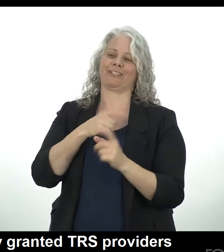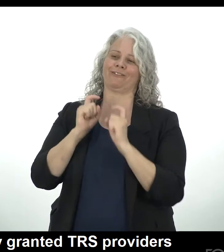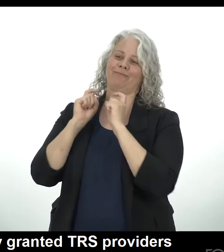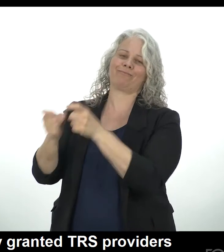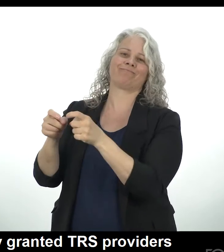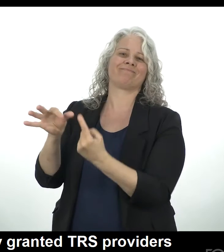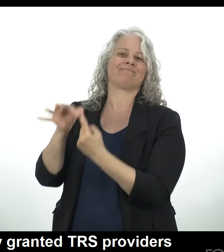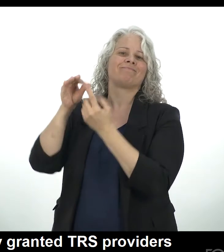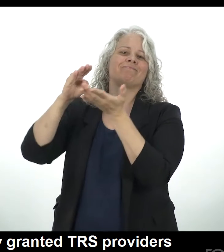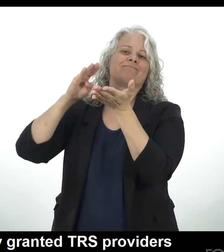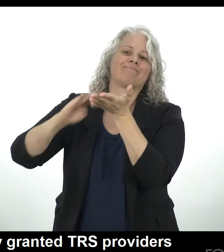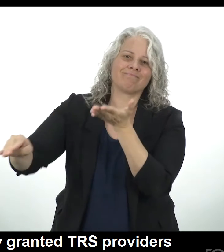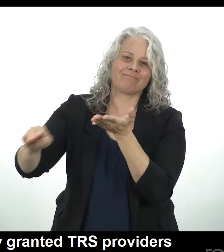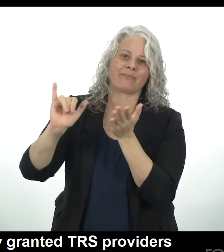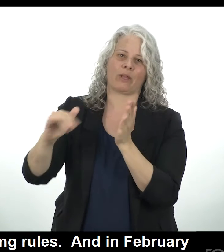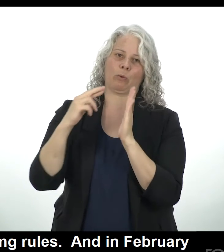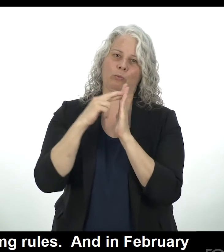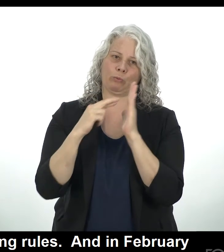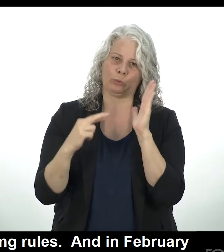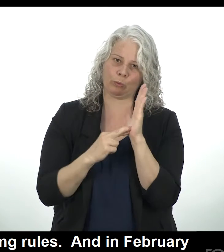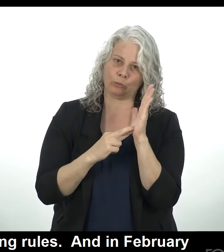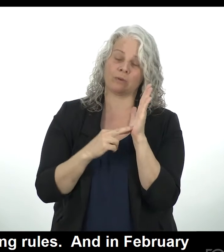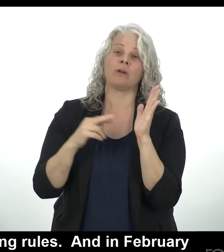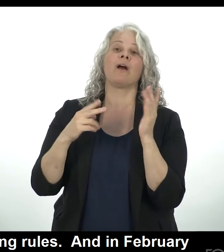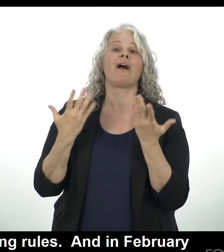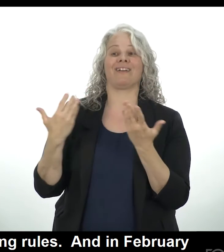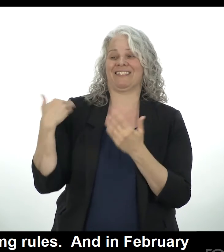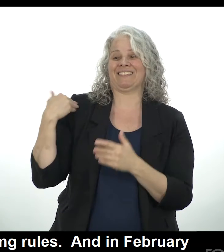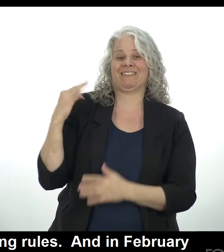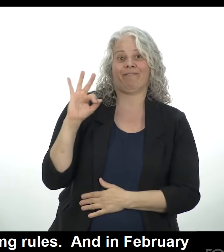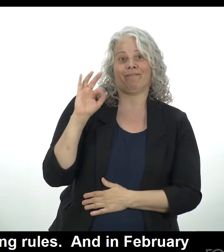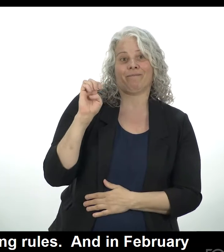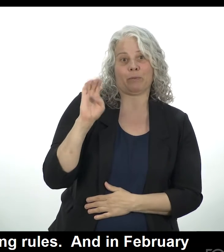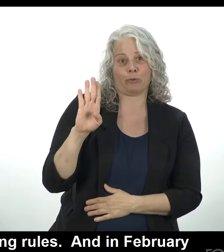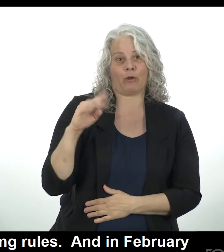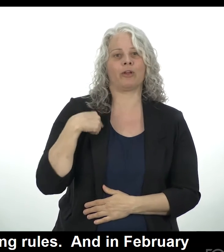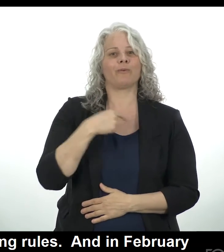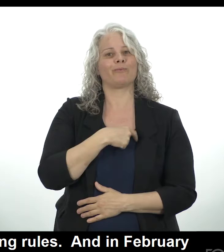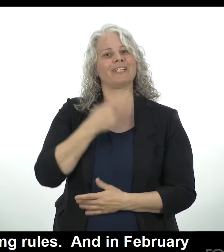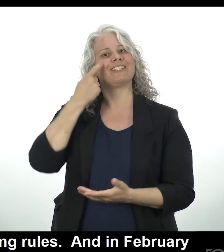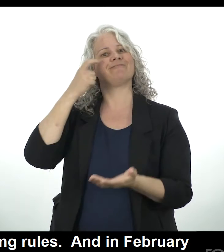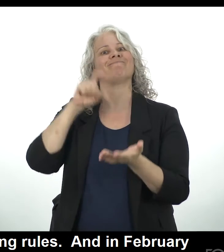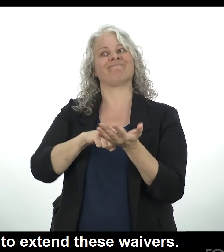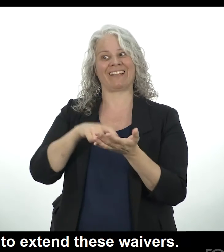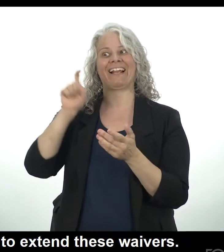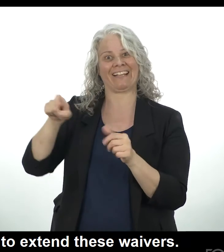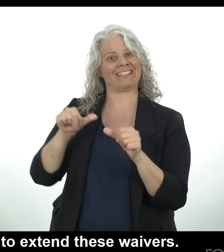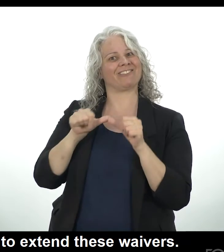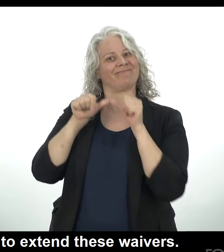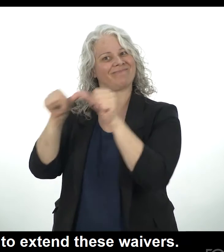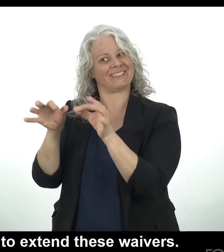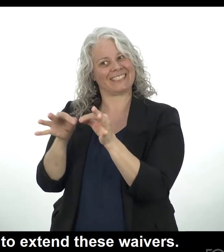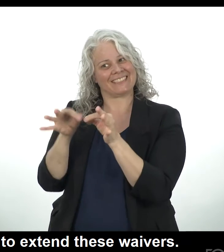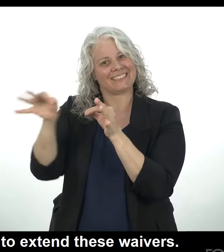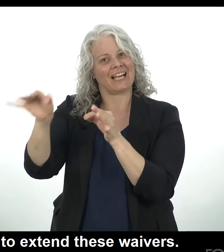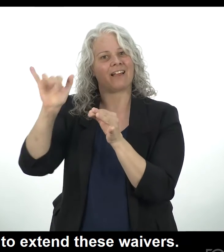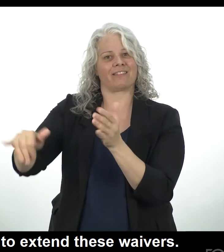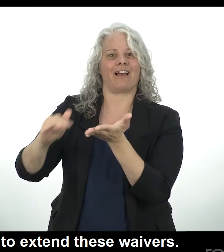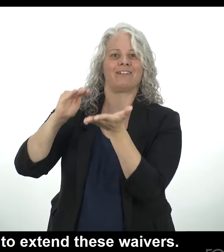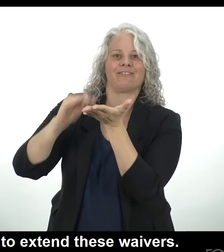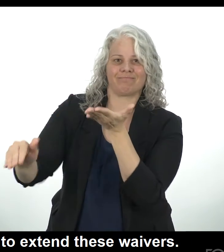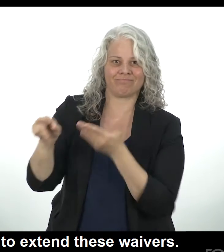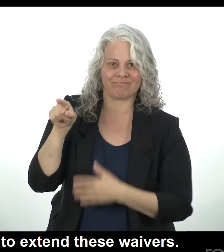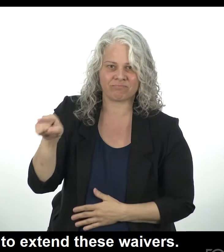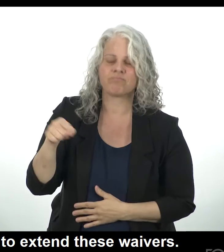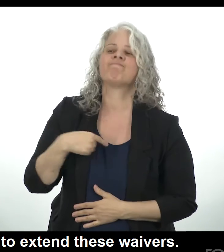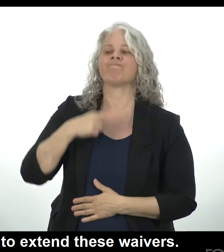year, the agency granted TRS providers emergency waivers of certain staffing rules. And in February of this year, I directed the agency